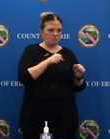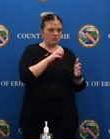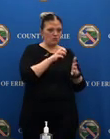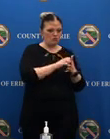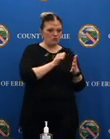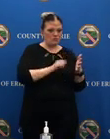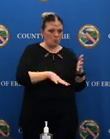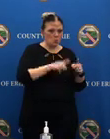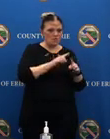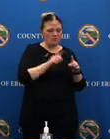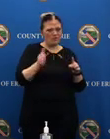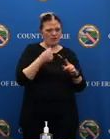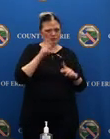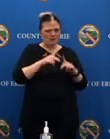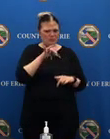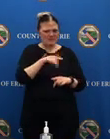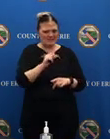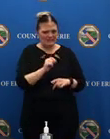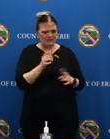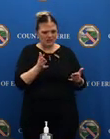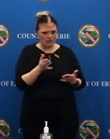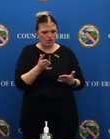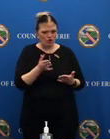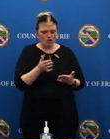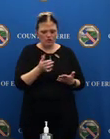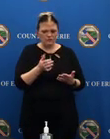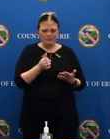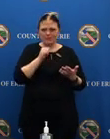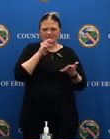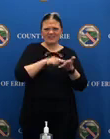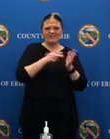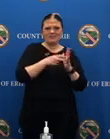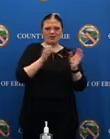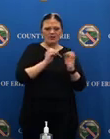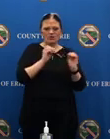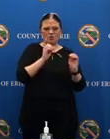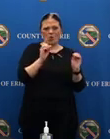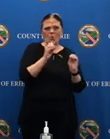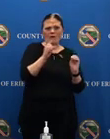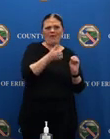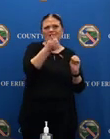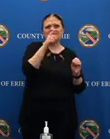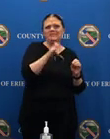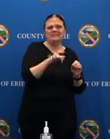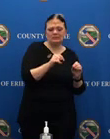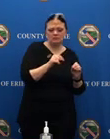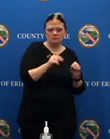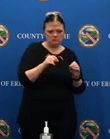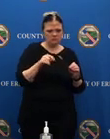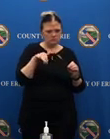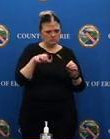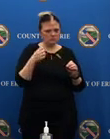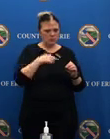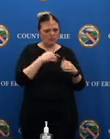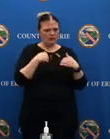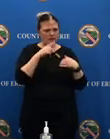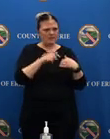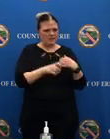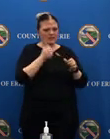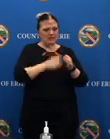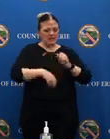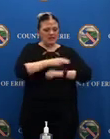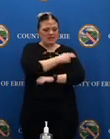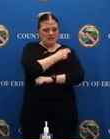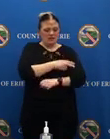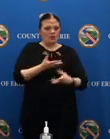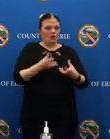the ventilators here. It's not like there's no people that are needing it. There are needs in each of the hospital units,